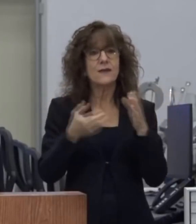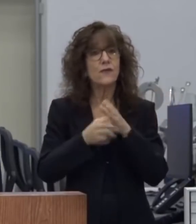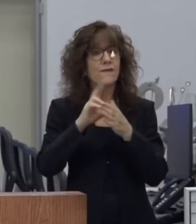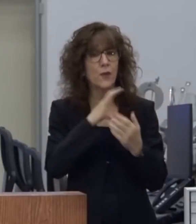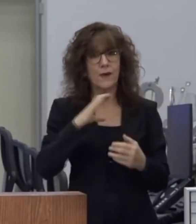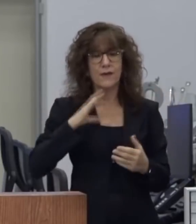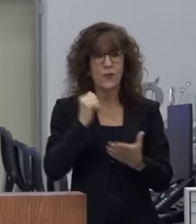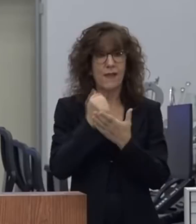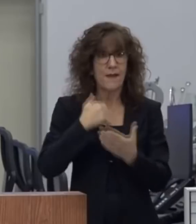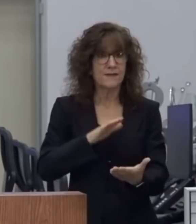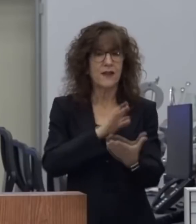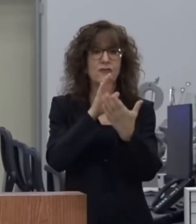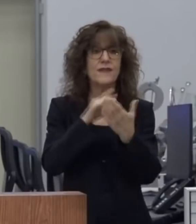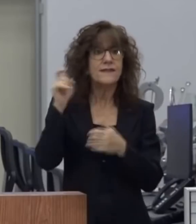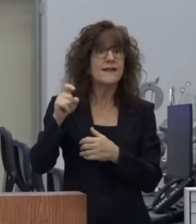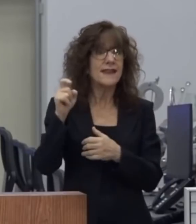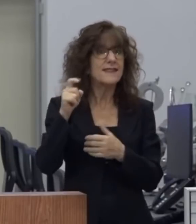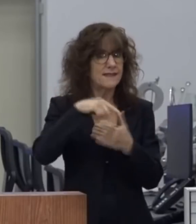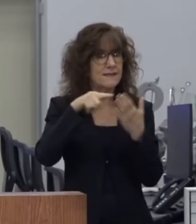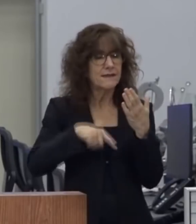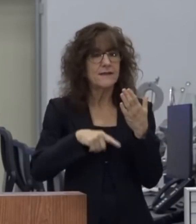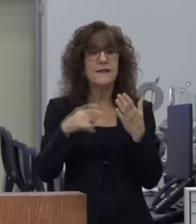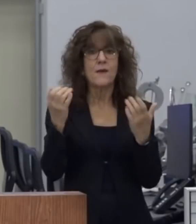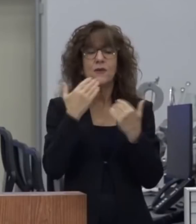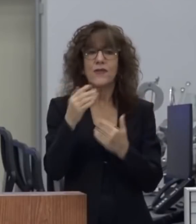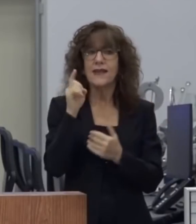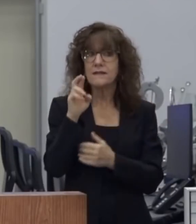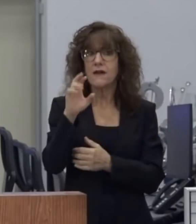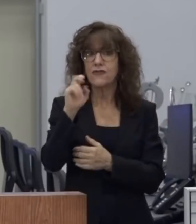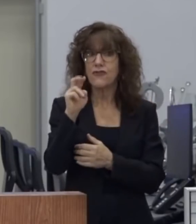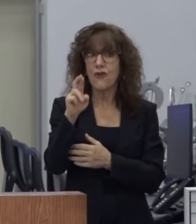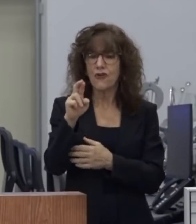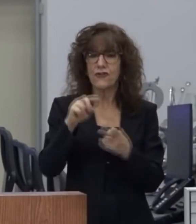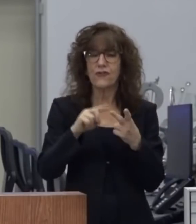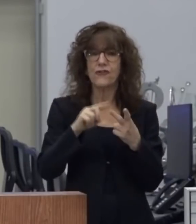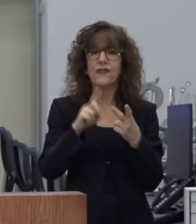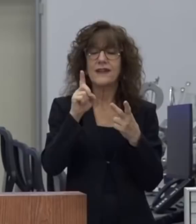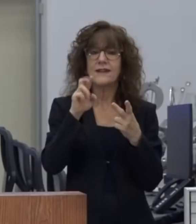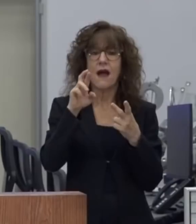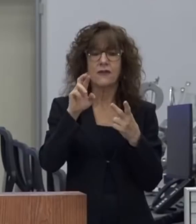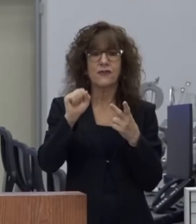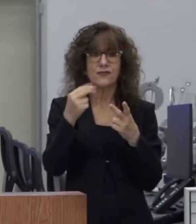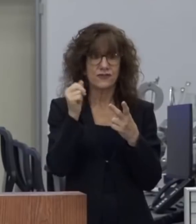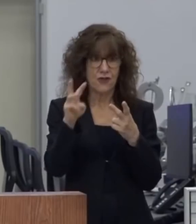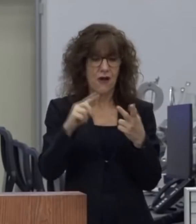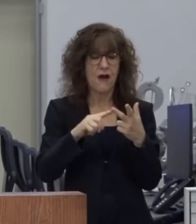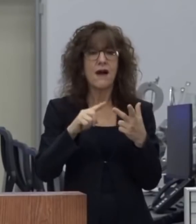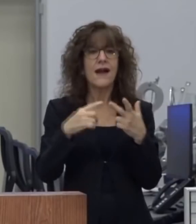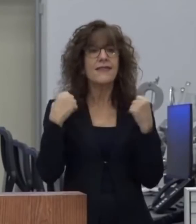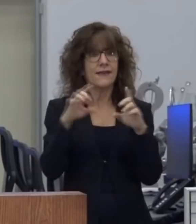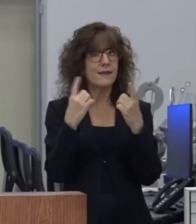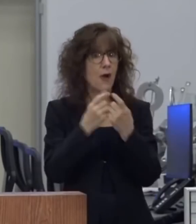that will help us address these and other issues. Again, I want to thank Dr. Carter, Dr. Belina Shaw, and our health department